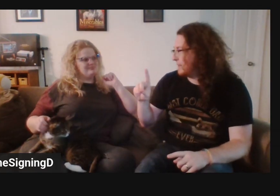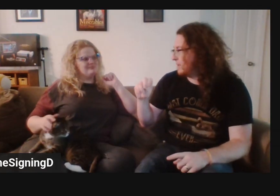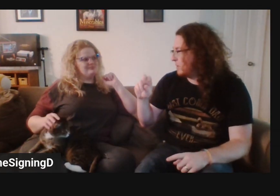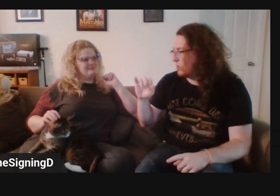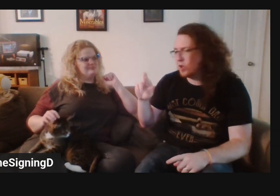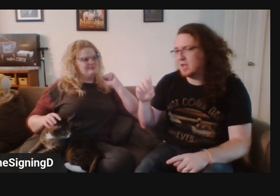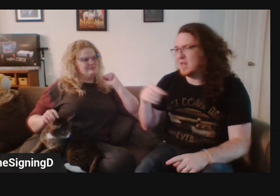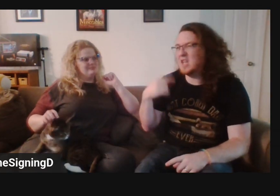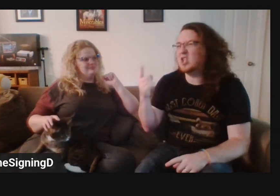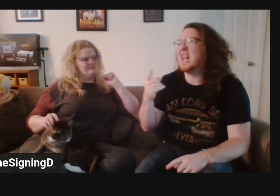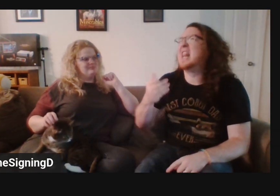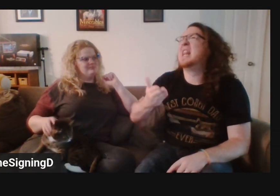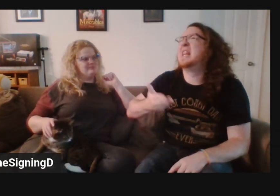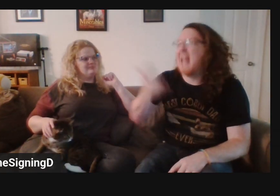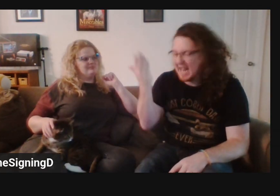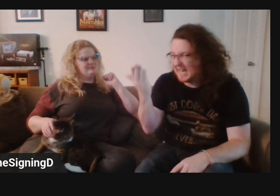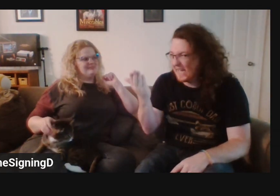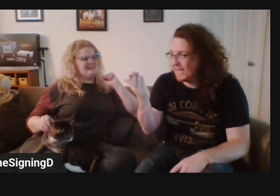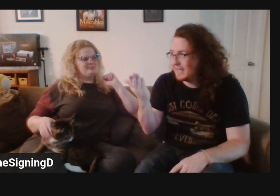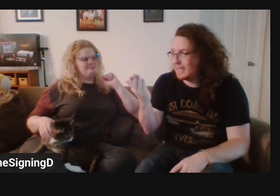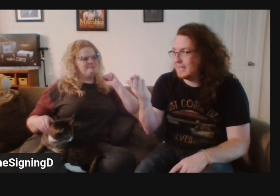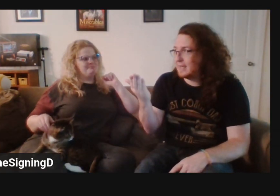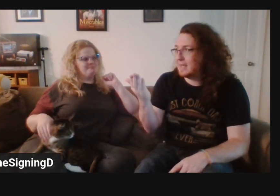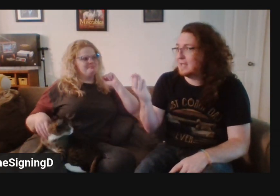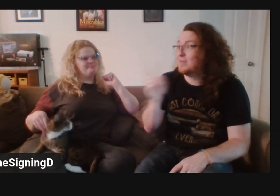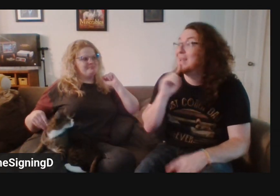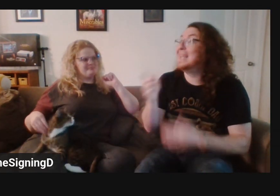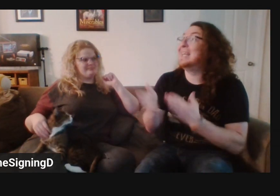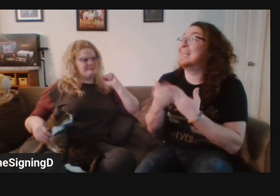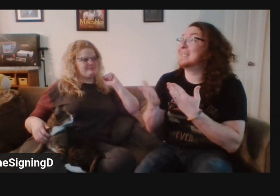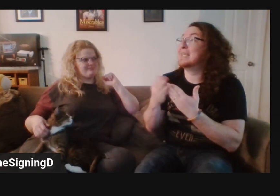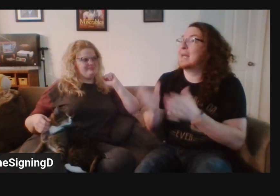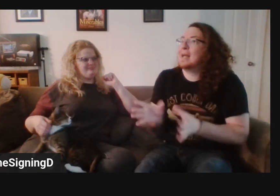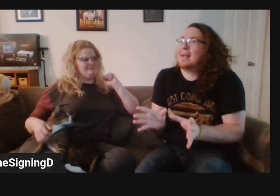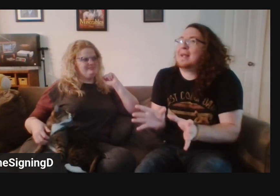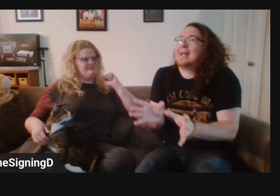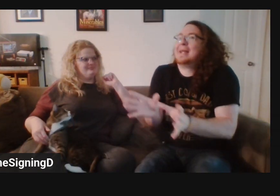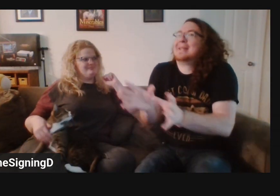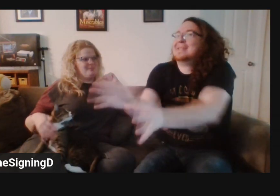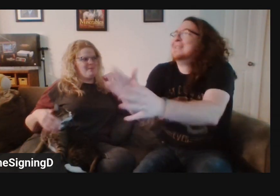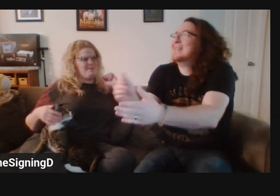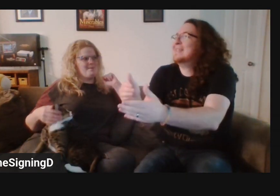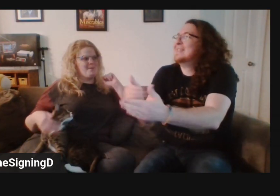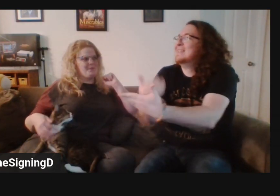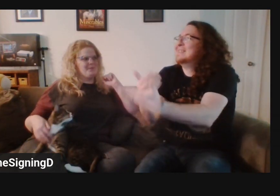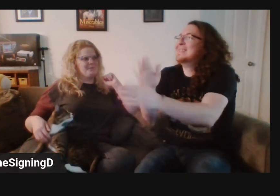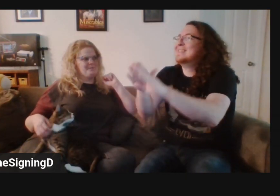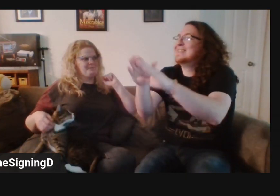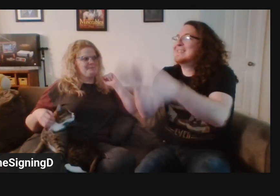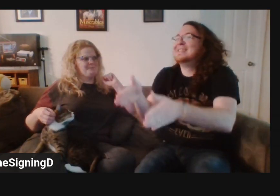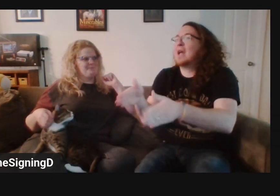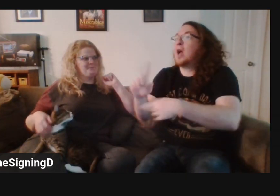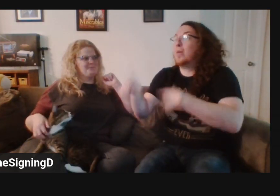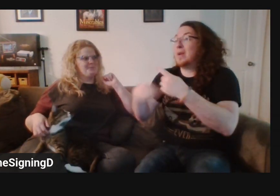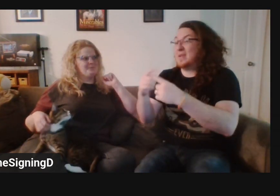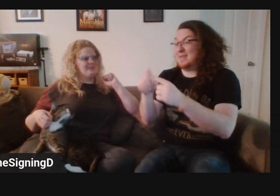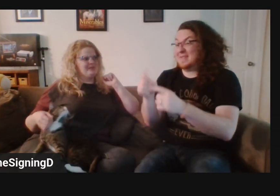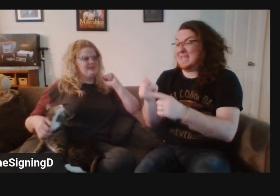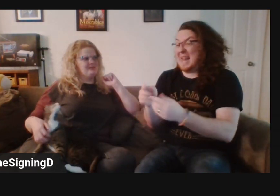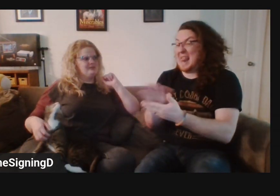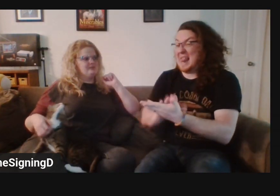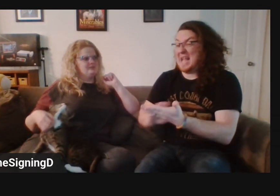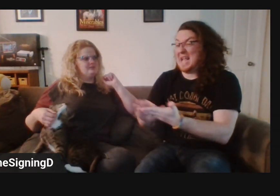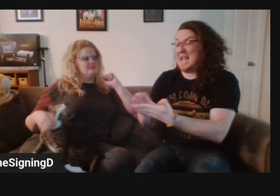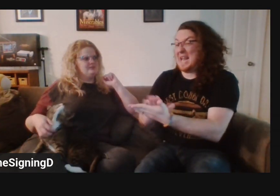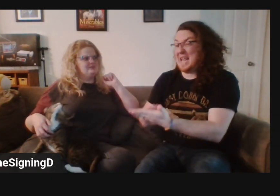just stink. And it's really easy to give them to their new forever homes when you've got to clean that mess